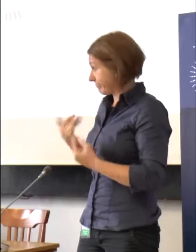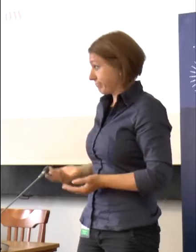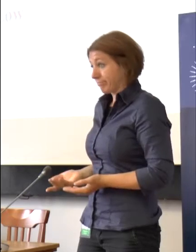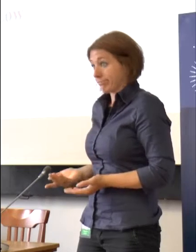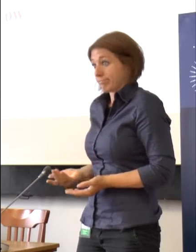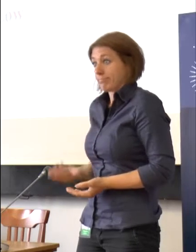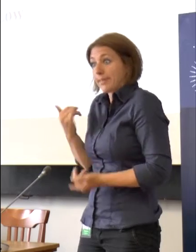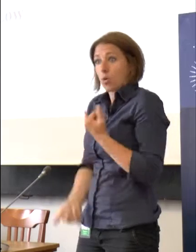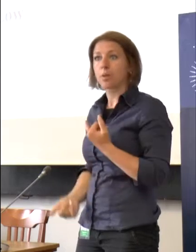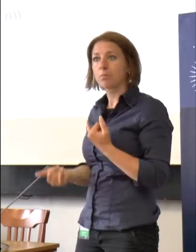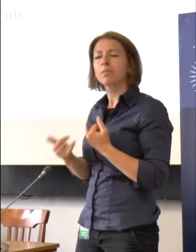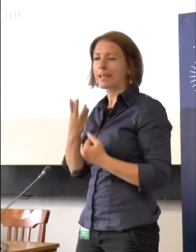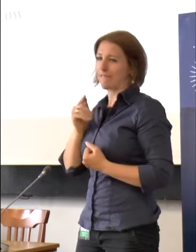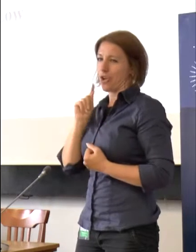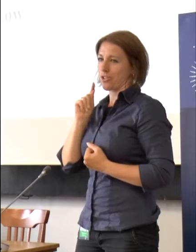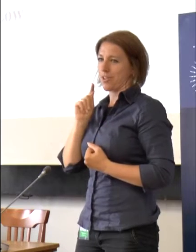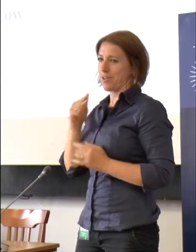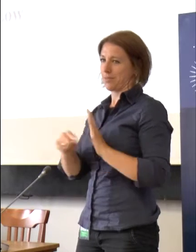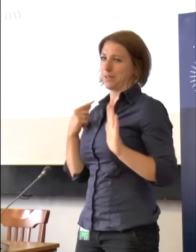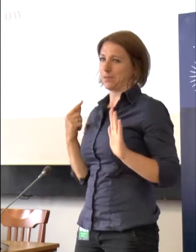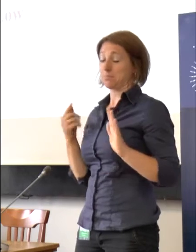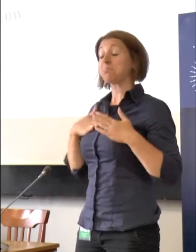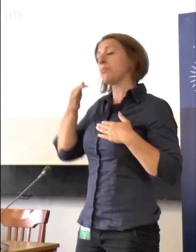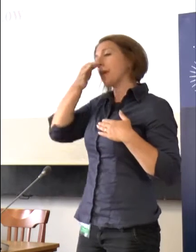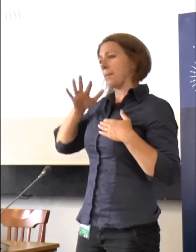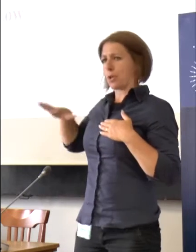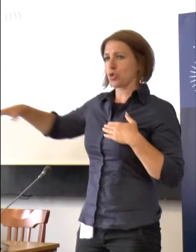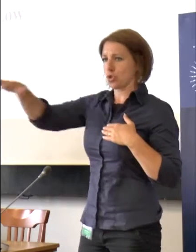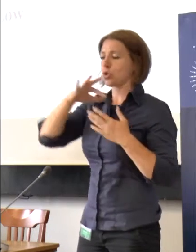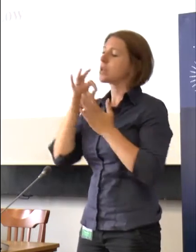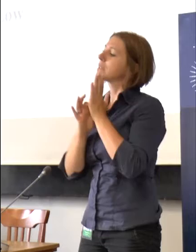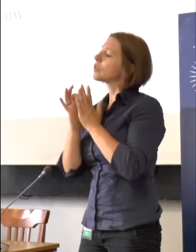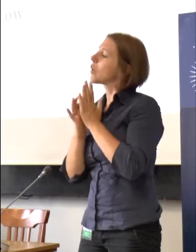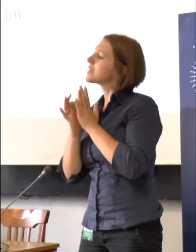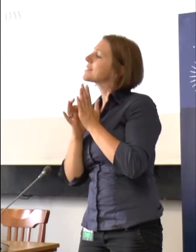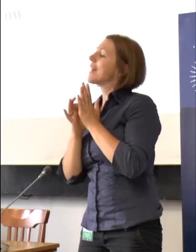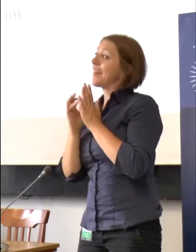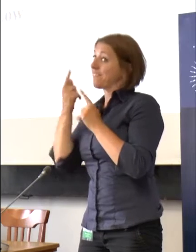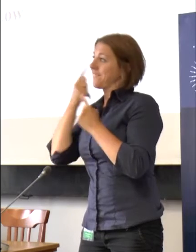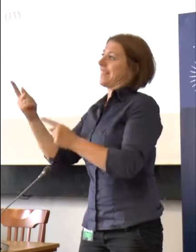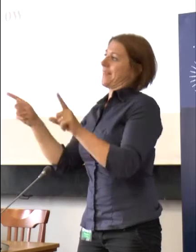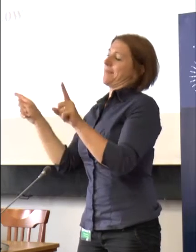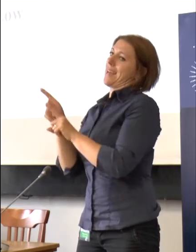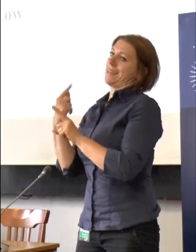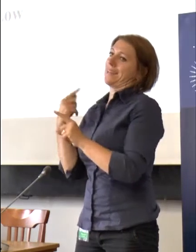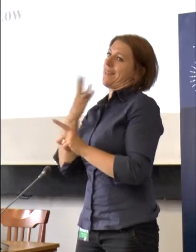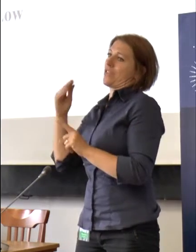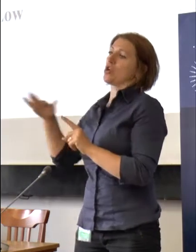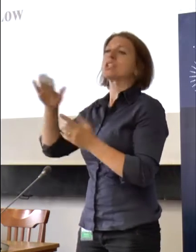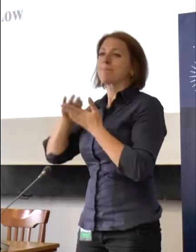least in my country, a drawback for the society. So this learning of English is an elite